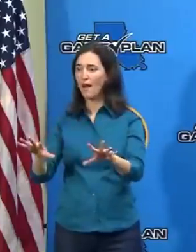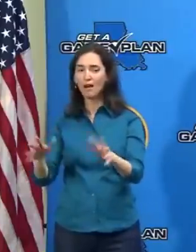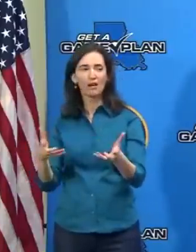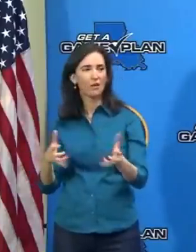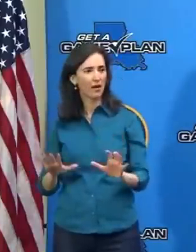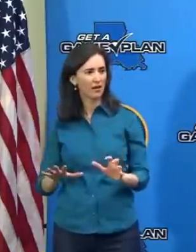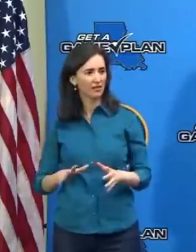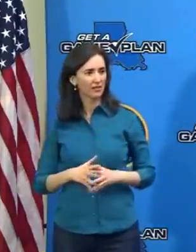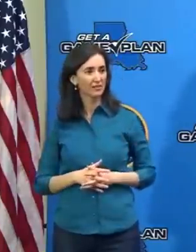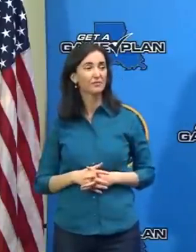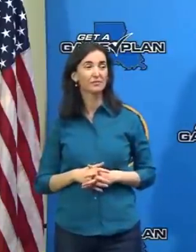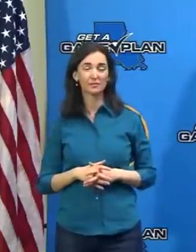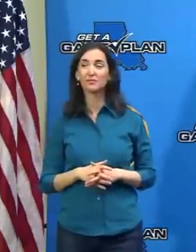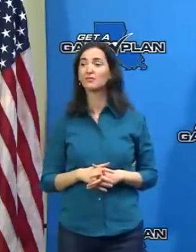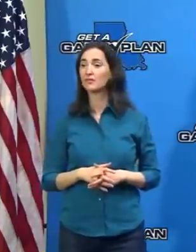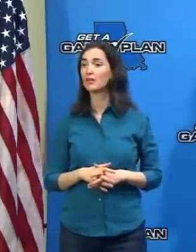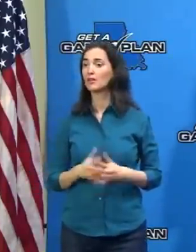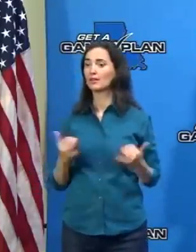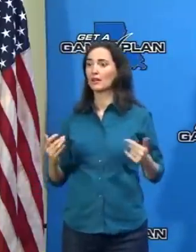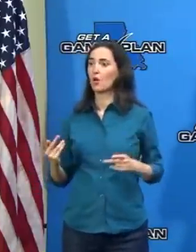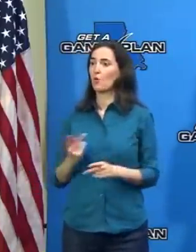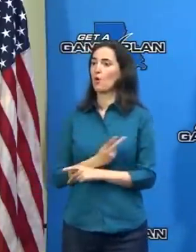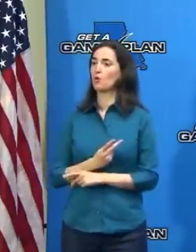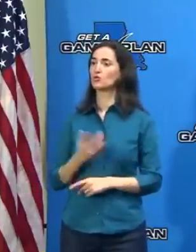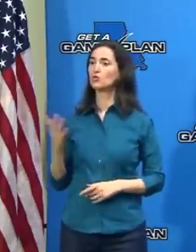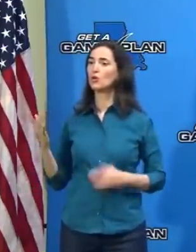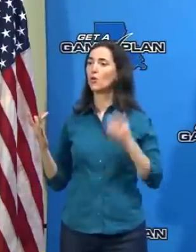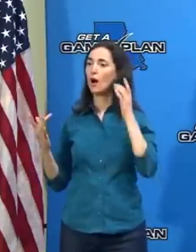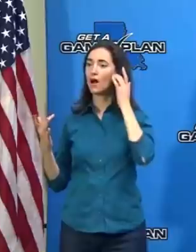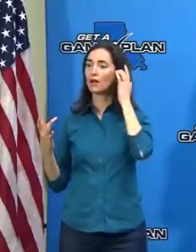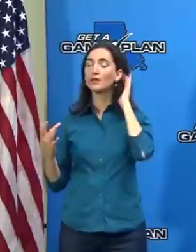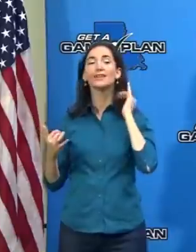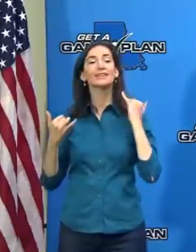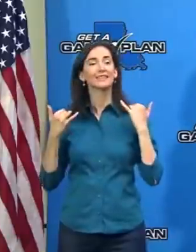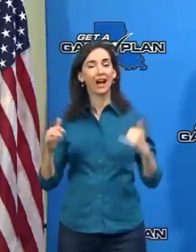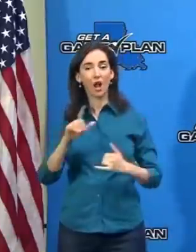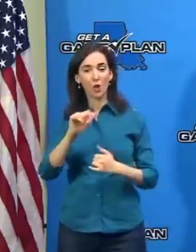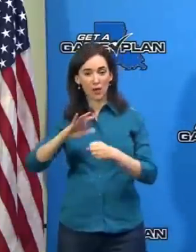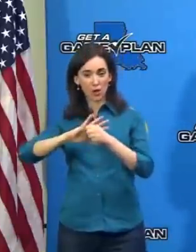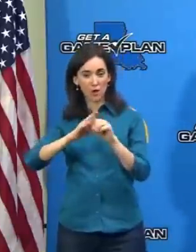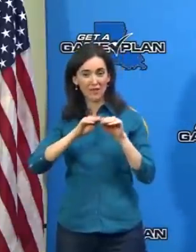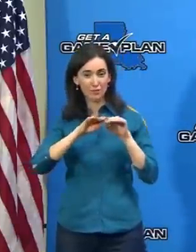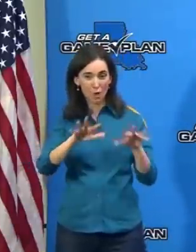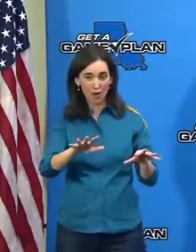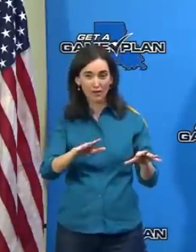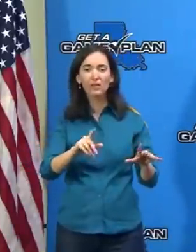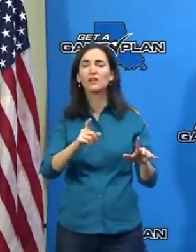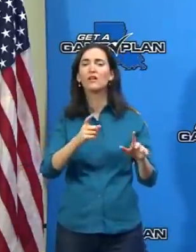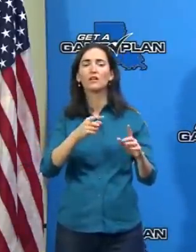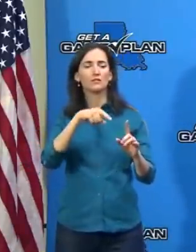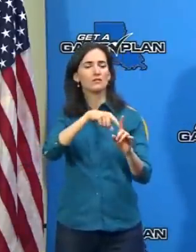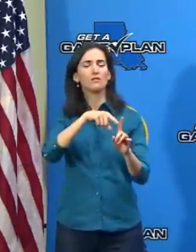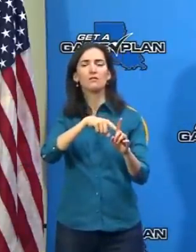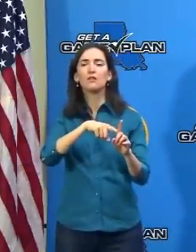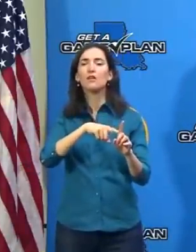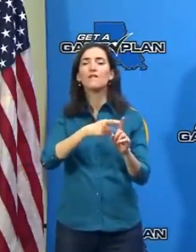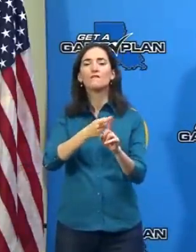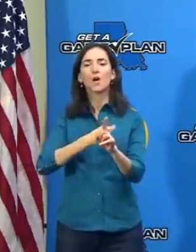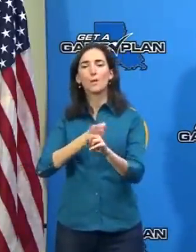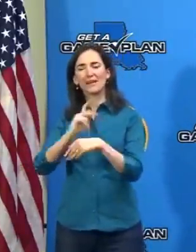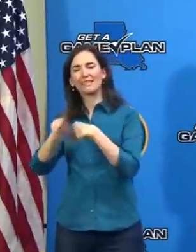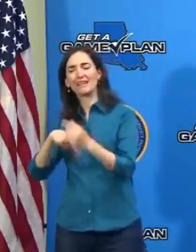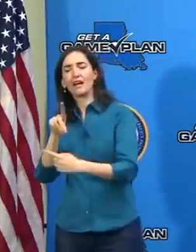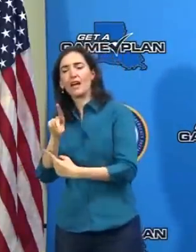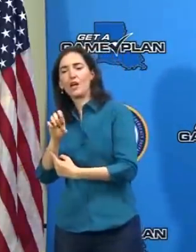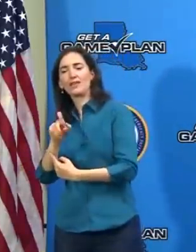COVID. This is especially true now because 100% of the cases of COVID in Louisiana are attributable to the Delta variant, which